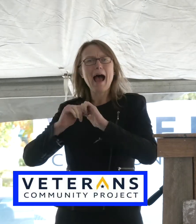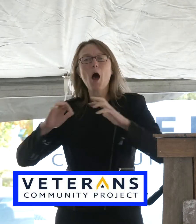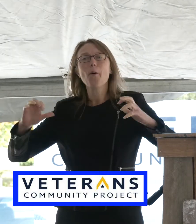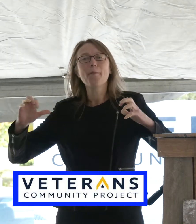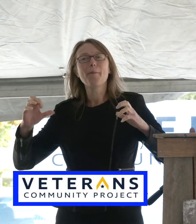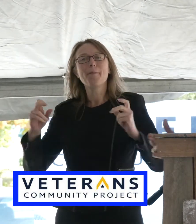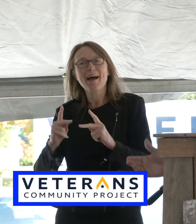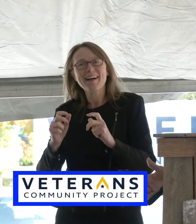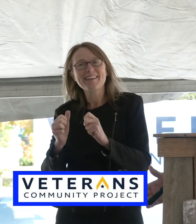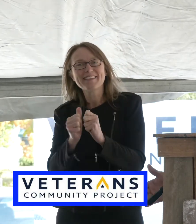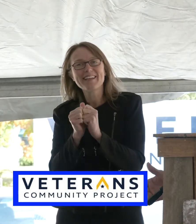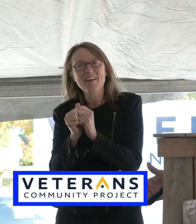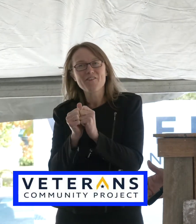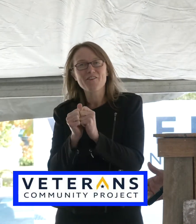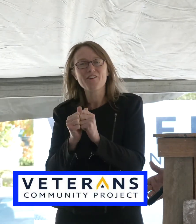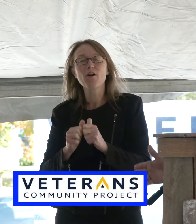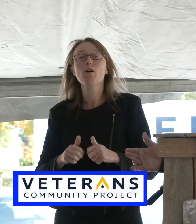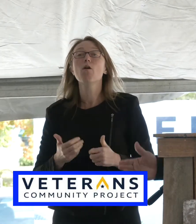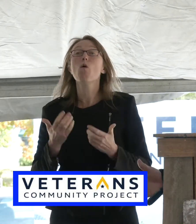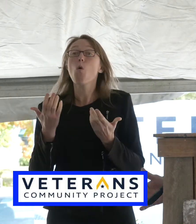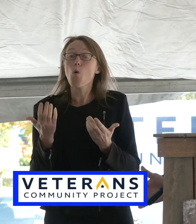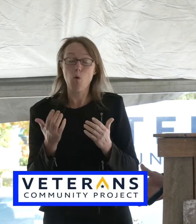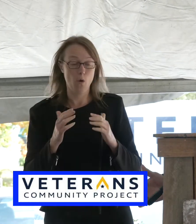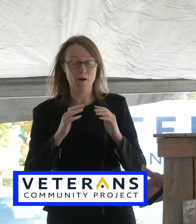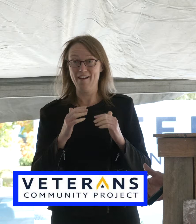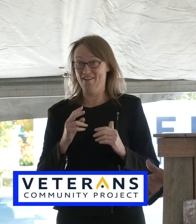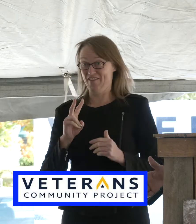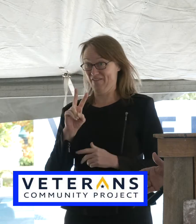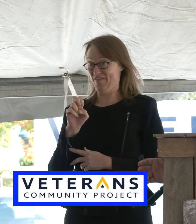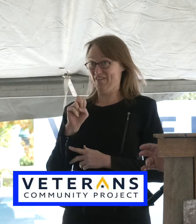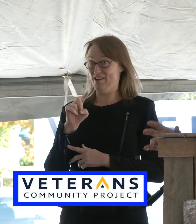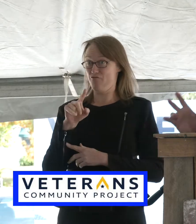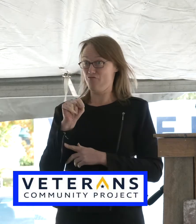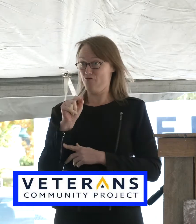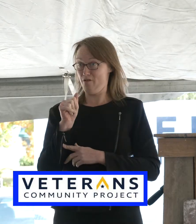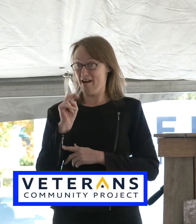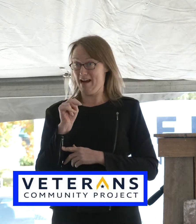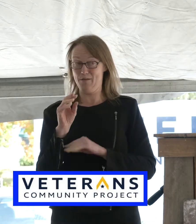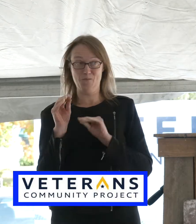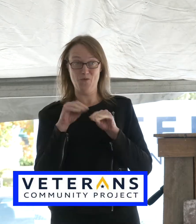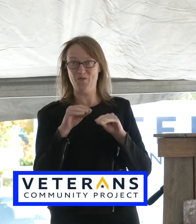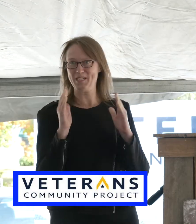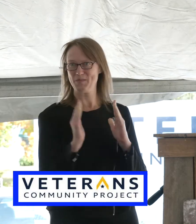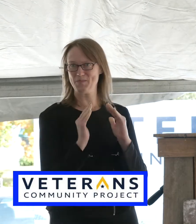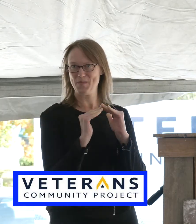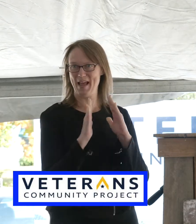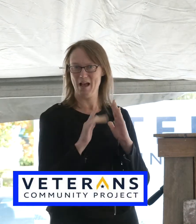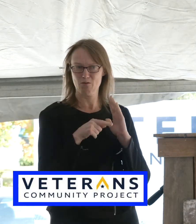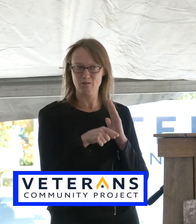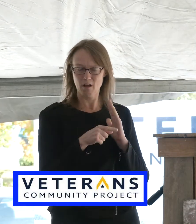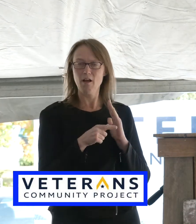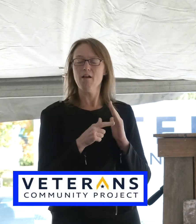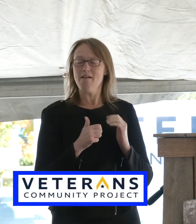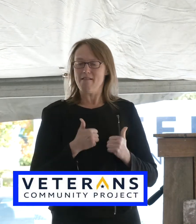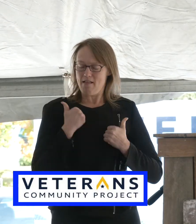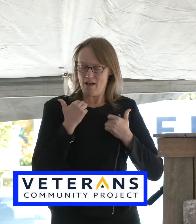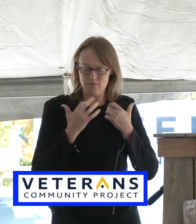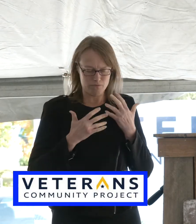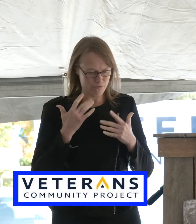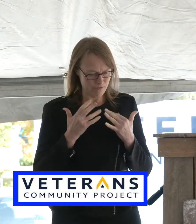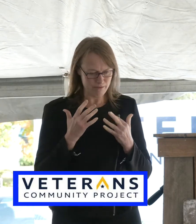tiny home, but they get to move out and they get their lives back in order? That's the goal of what this is.